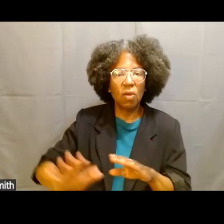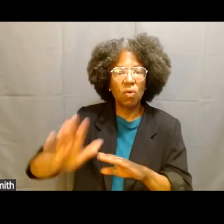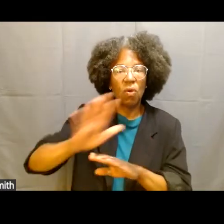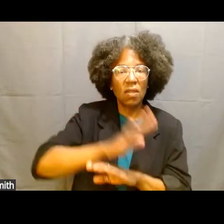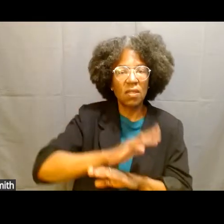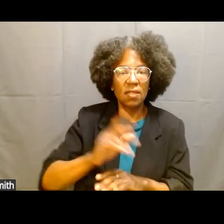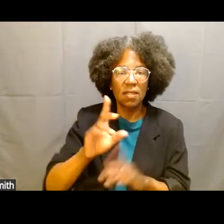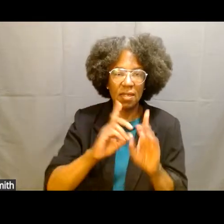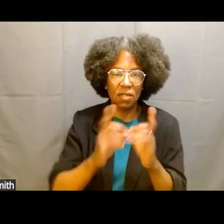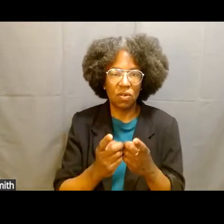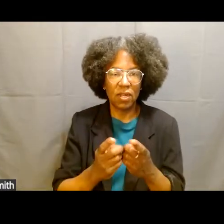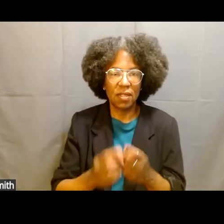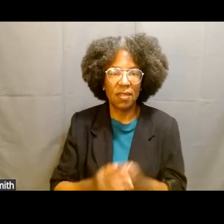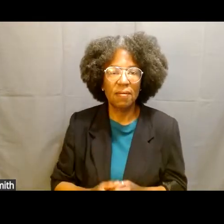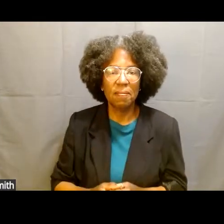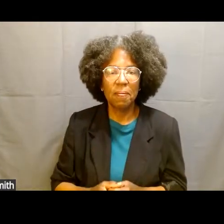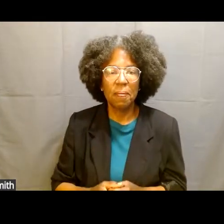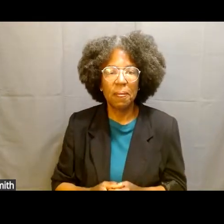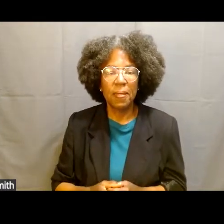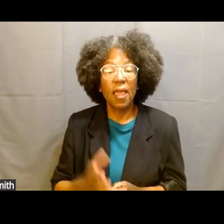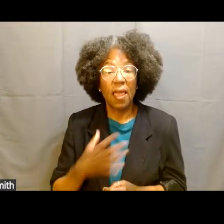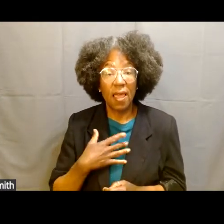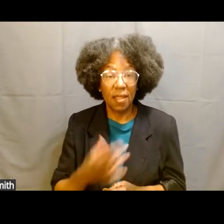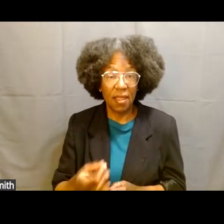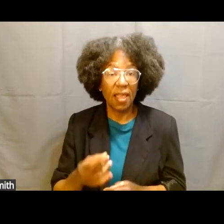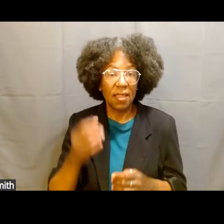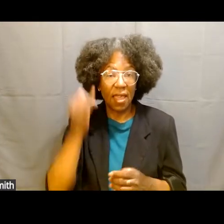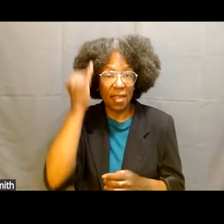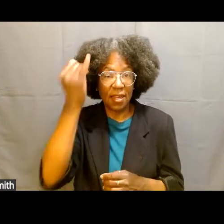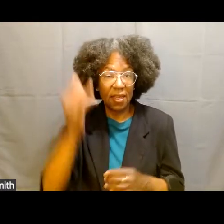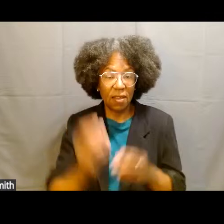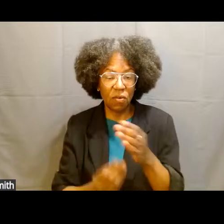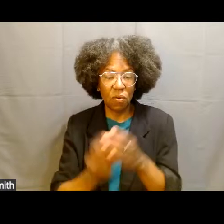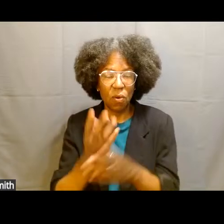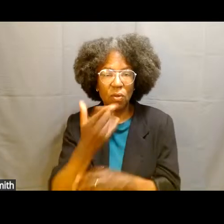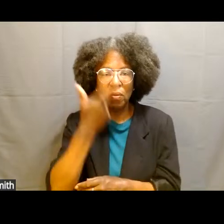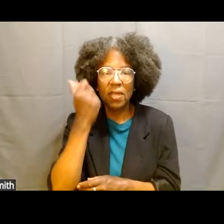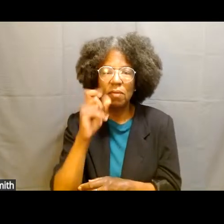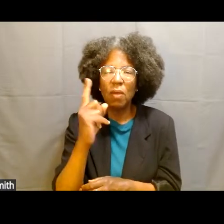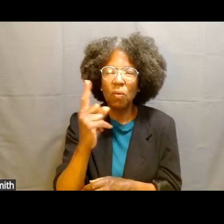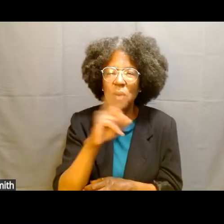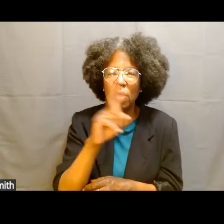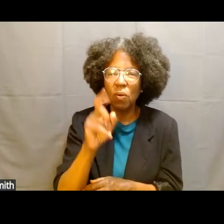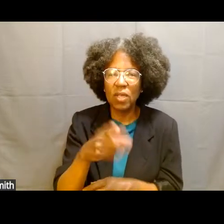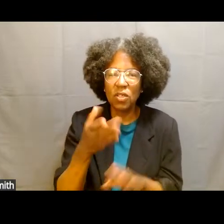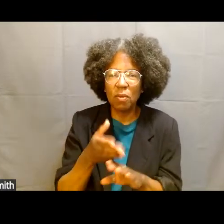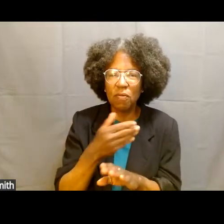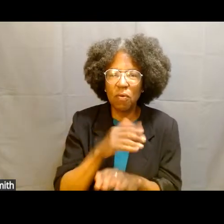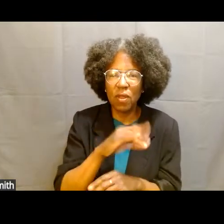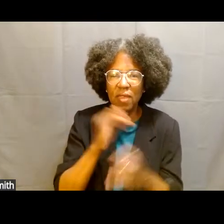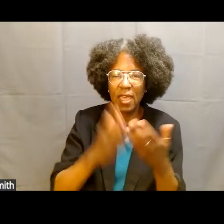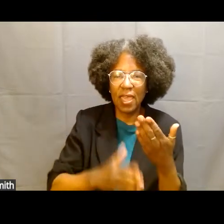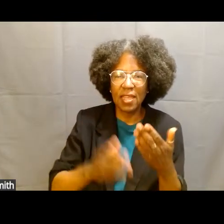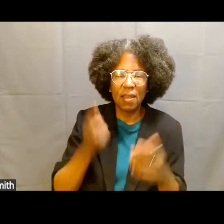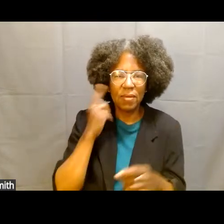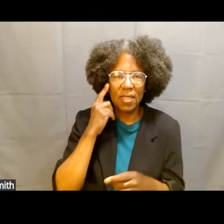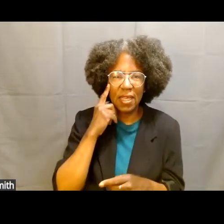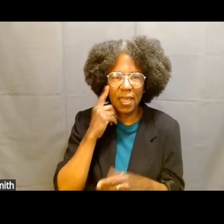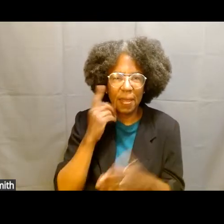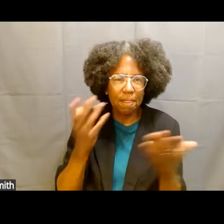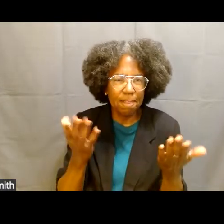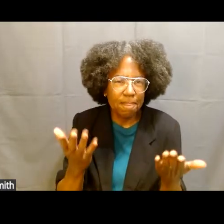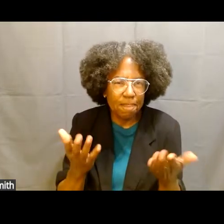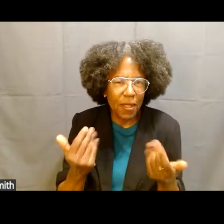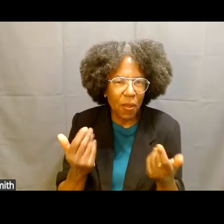I like your ideas of growth, because that my one question before we got to the end was, what's next? What's our evolution? Because nothing should